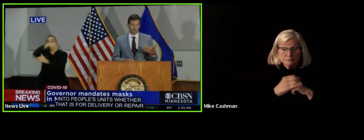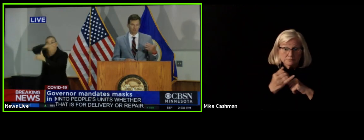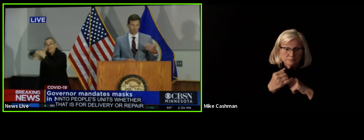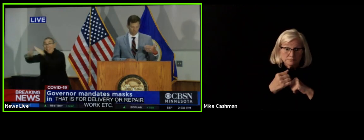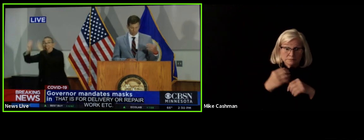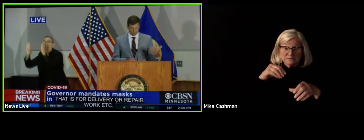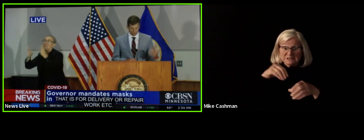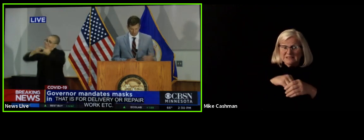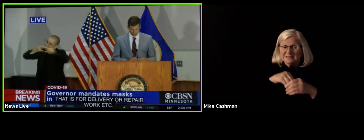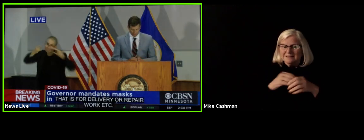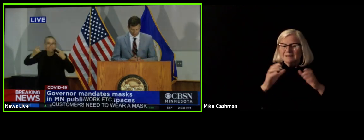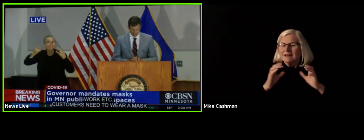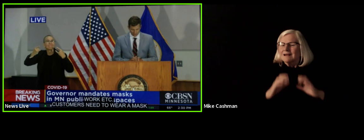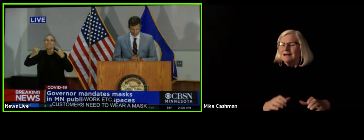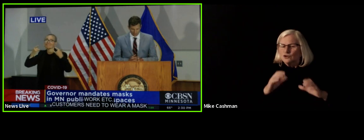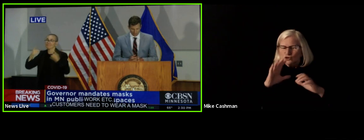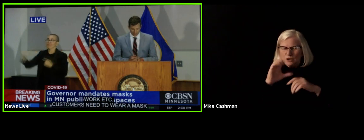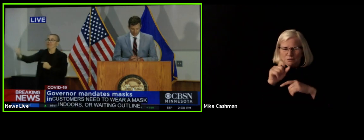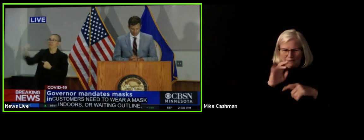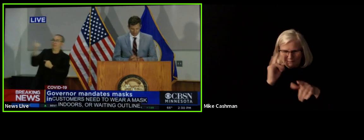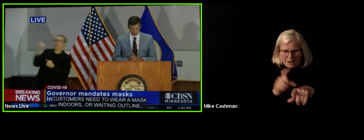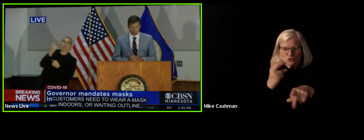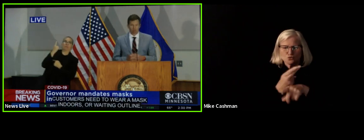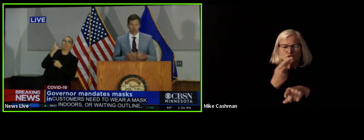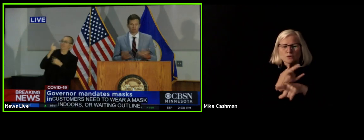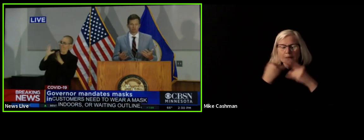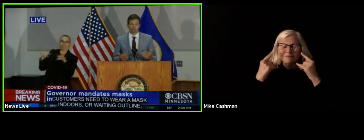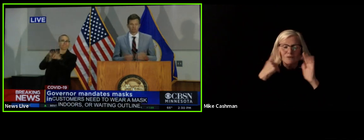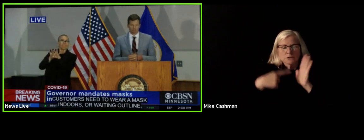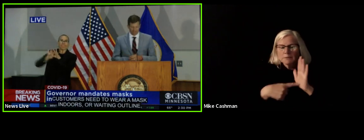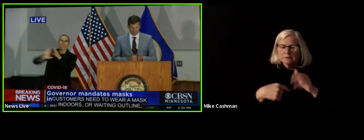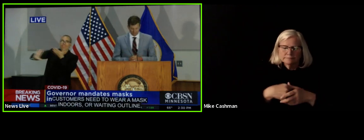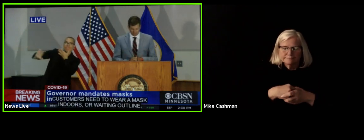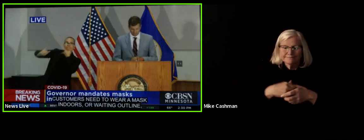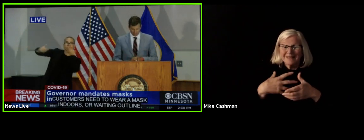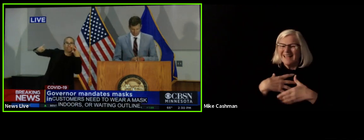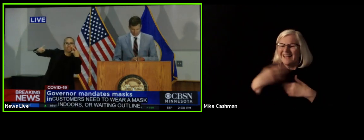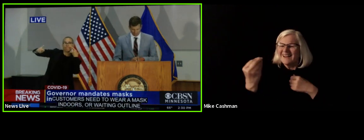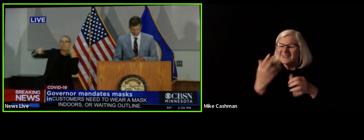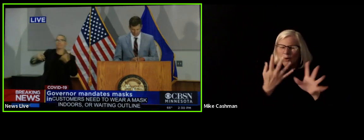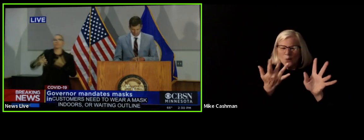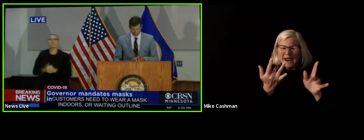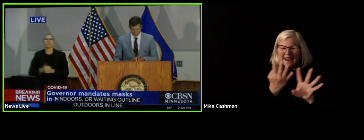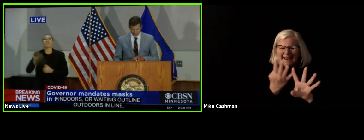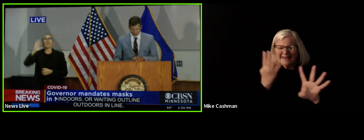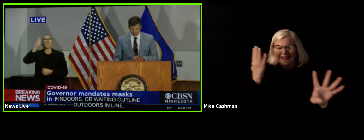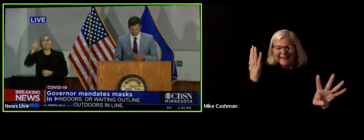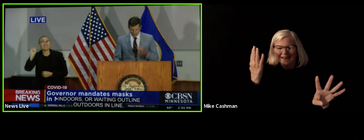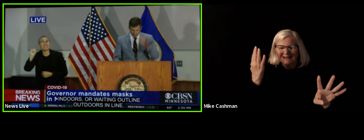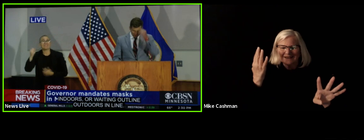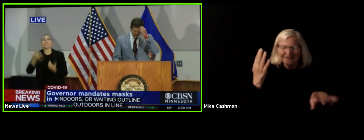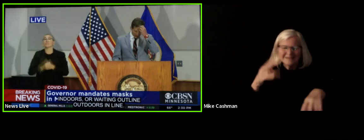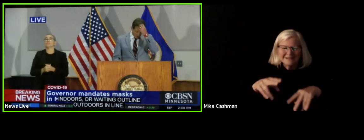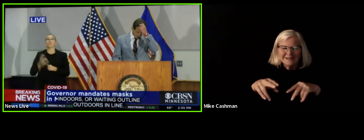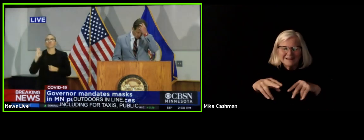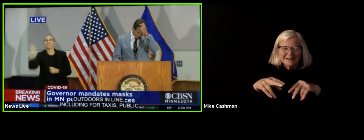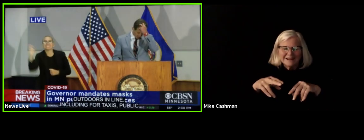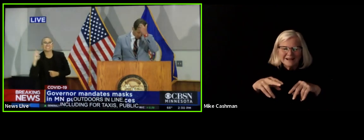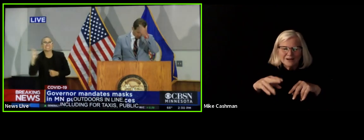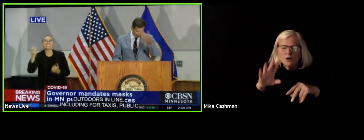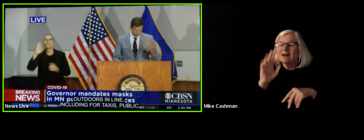line outdoors to go to an indoor facility. This includes public transportation, taxis, Ubers, and the like as well. Again, there's some common